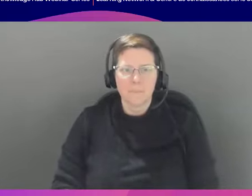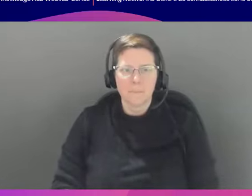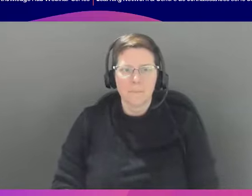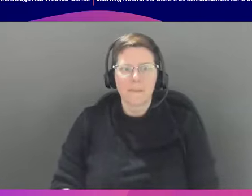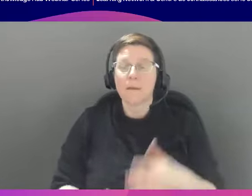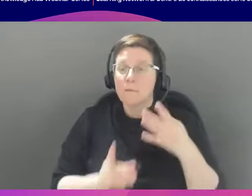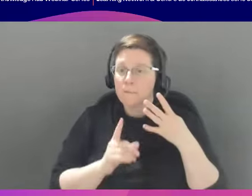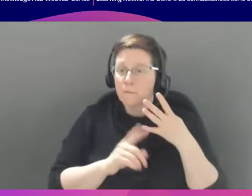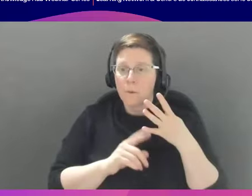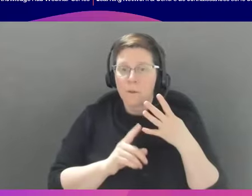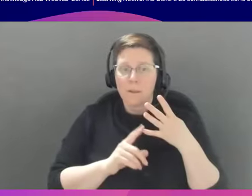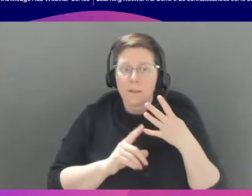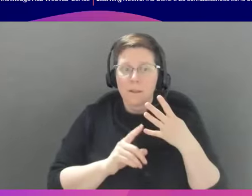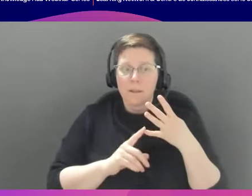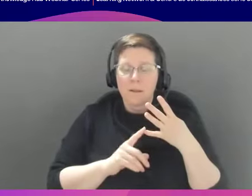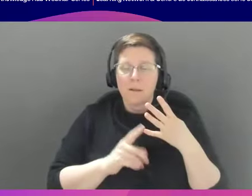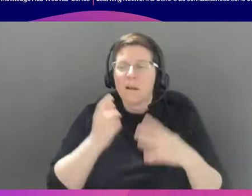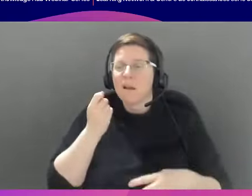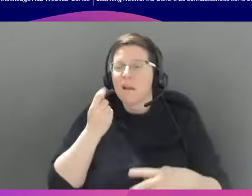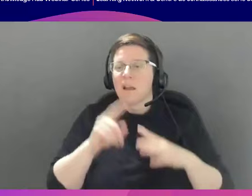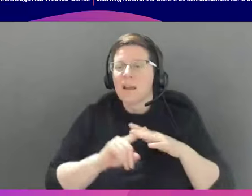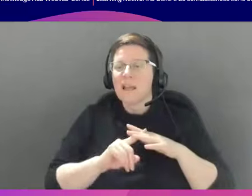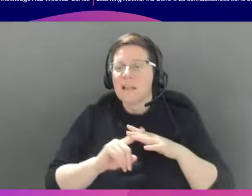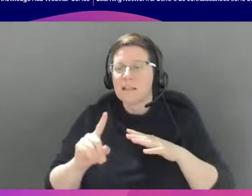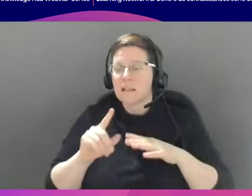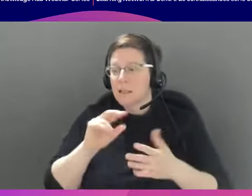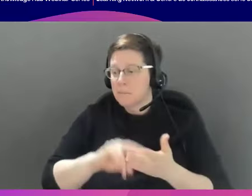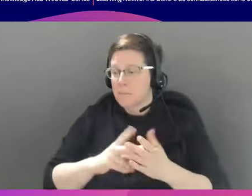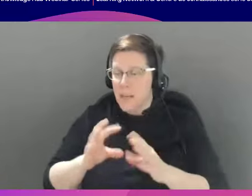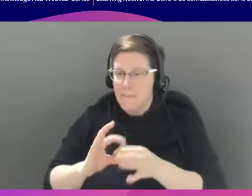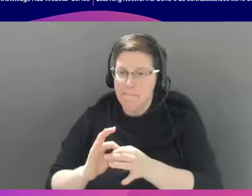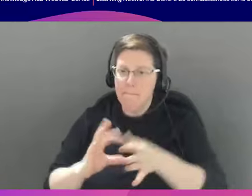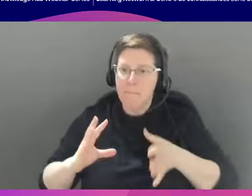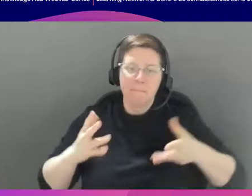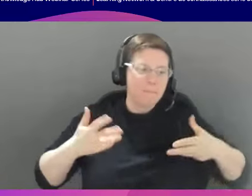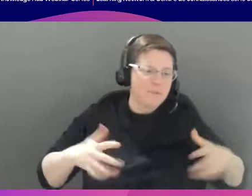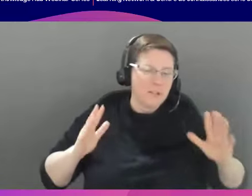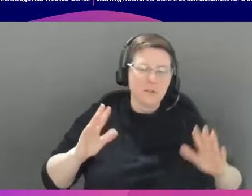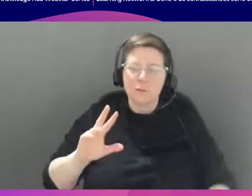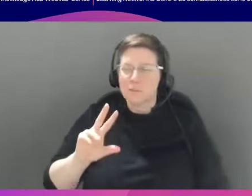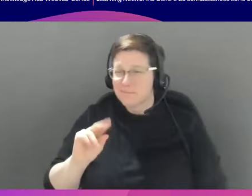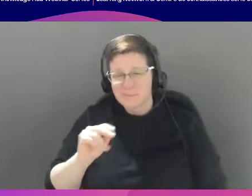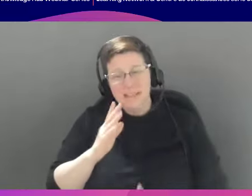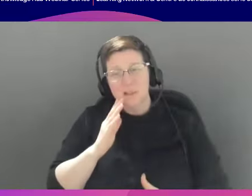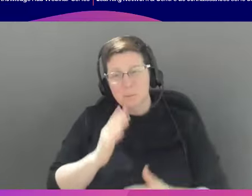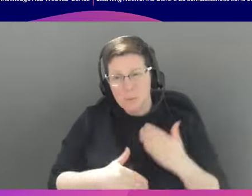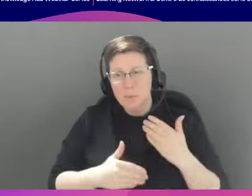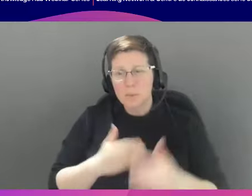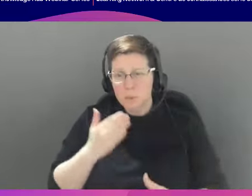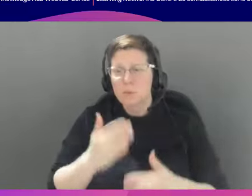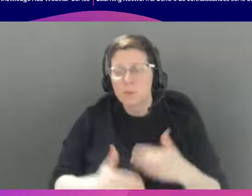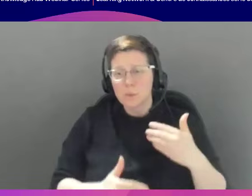Fourth, we found that exiting was very nonlinear. To exit is a process of